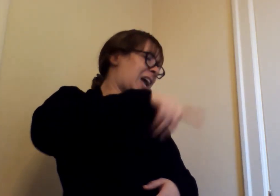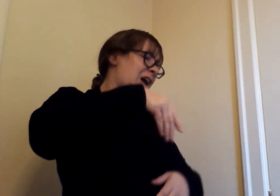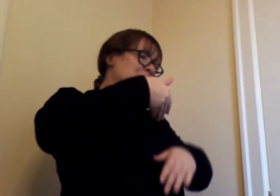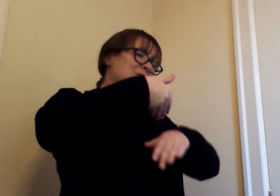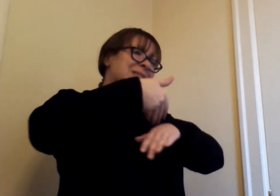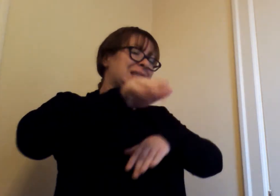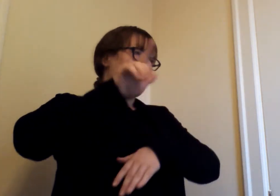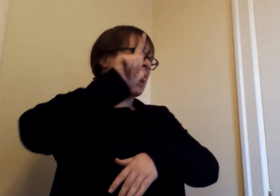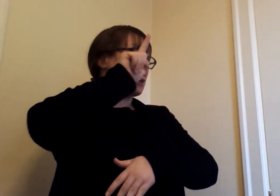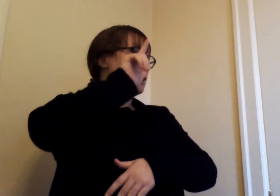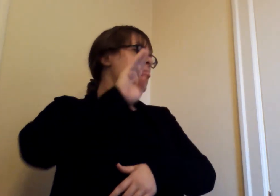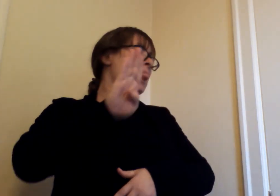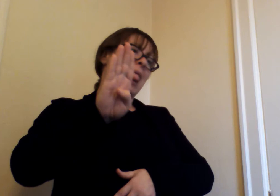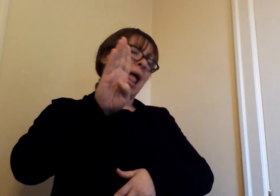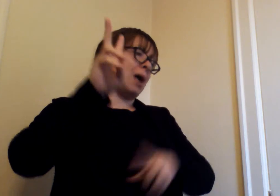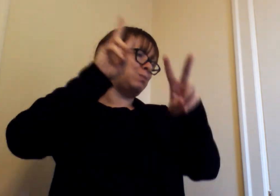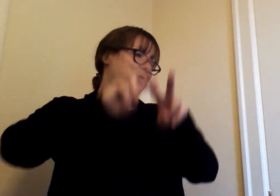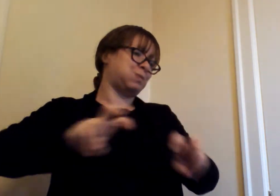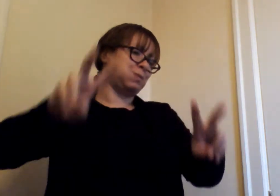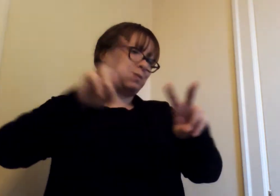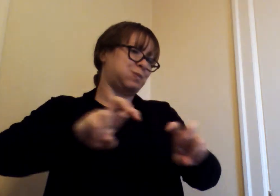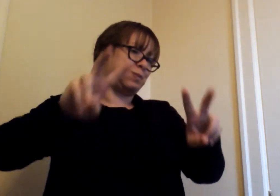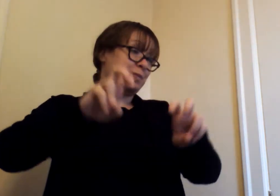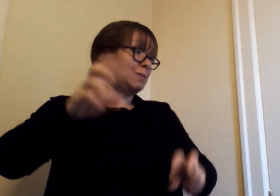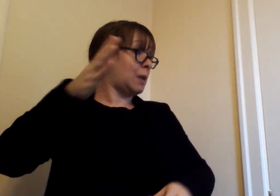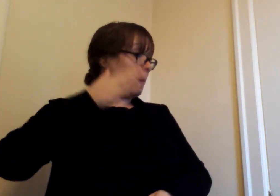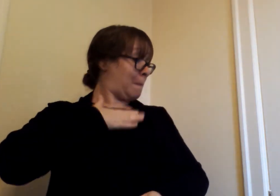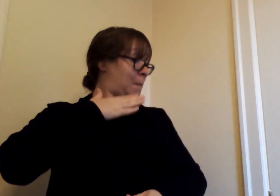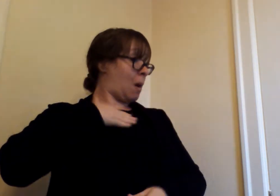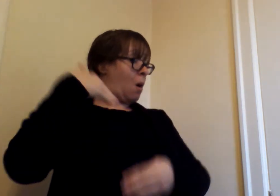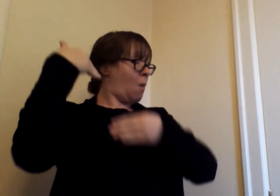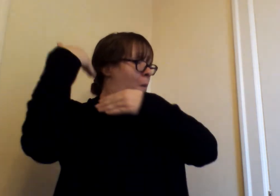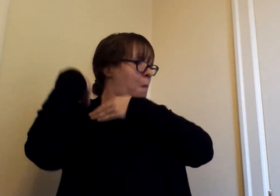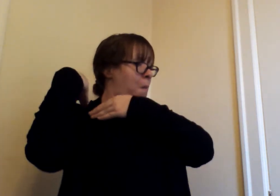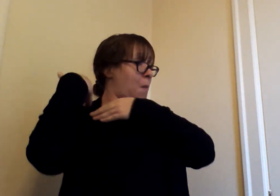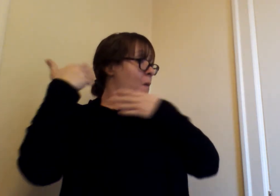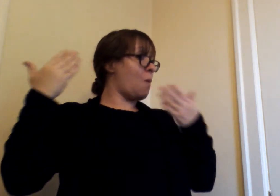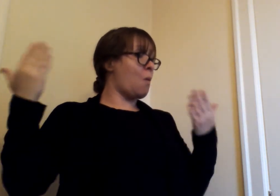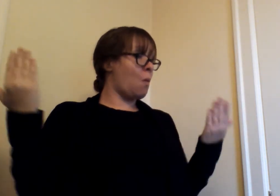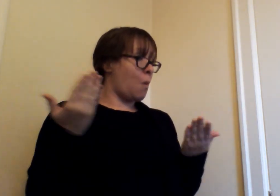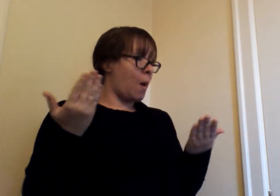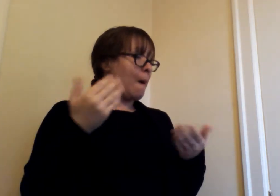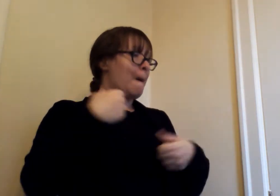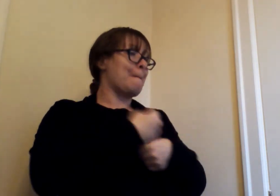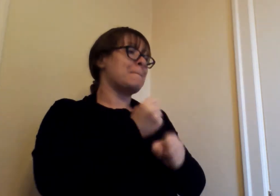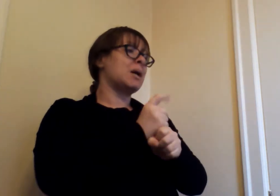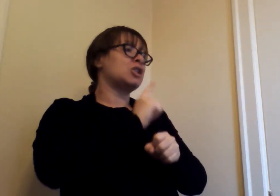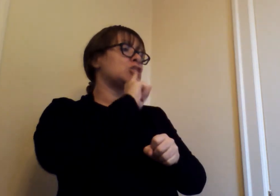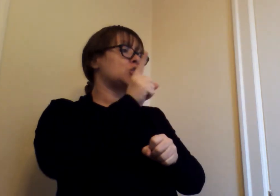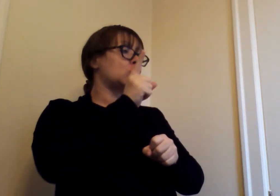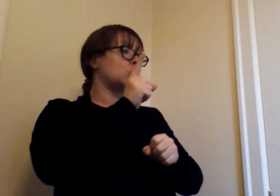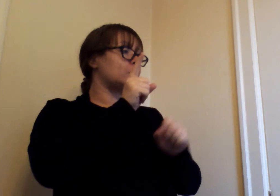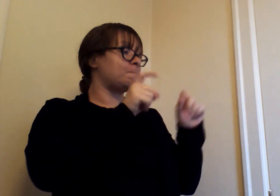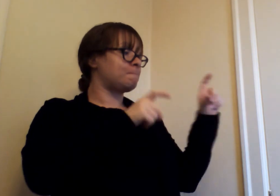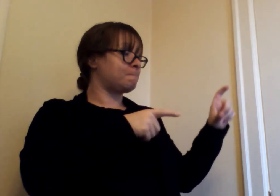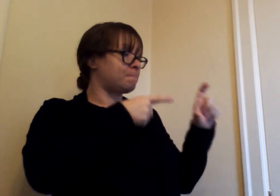results directly to the physician. My responsibility is to assure the quality of the samples I draw so that the results your doctor